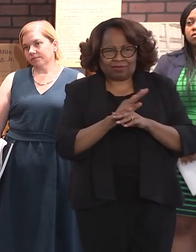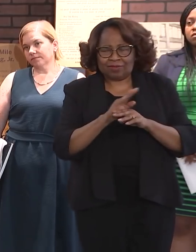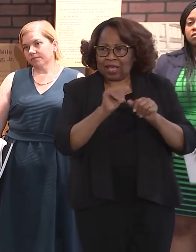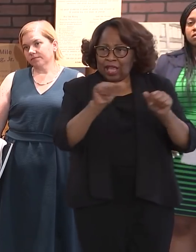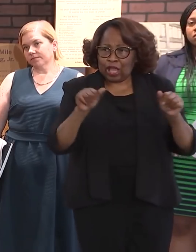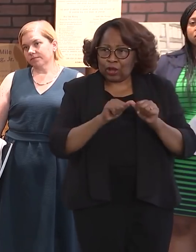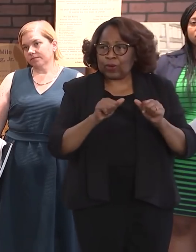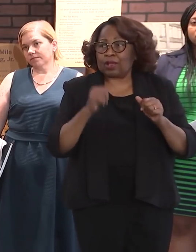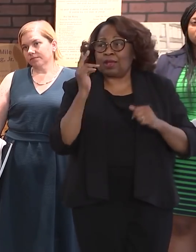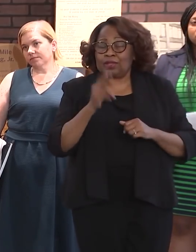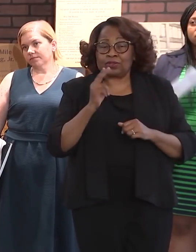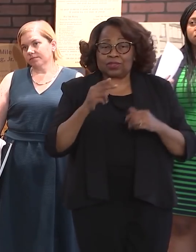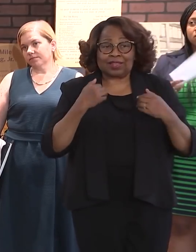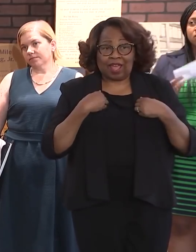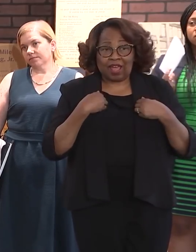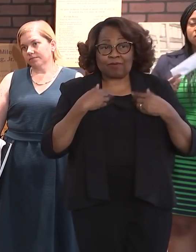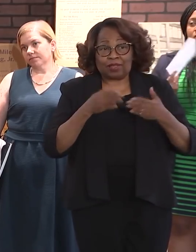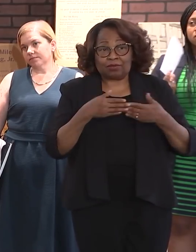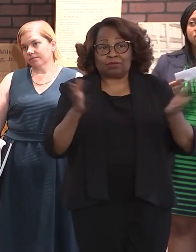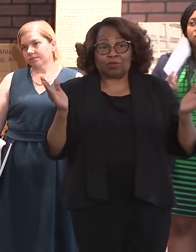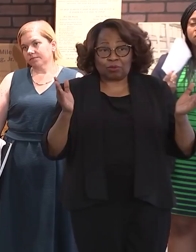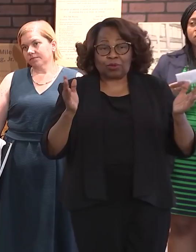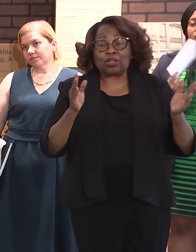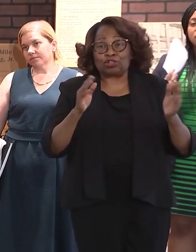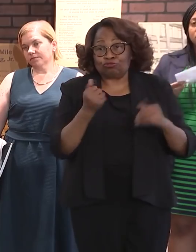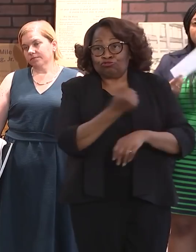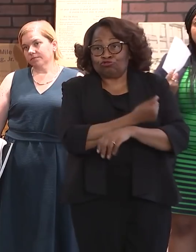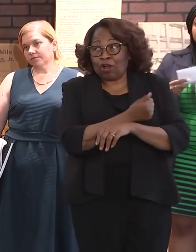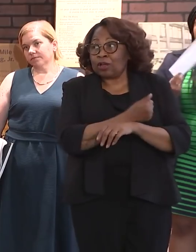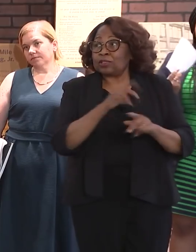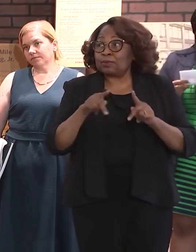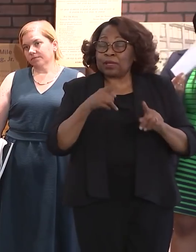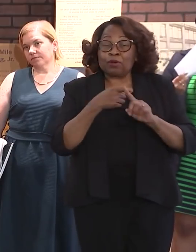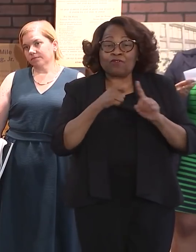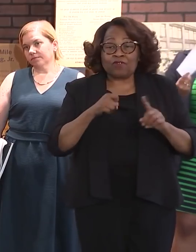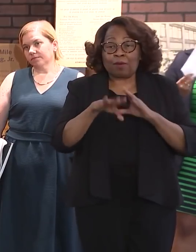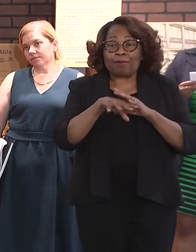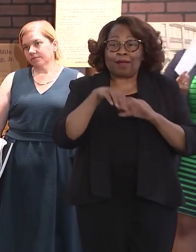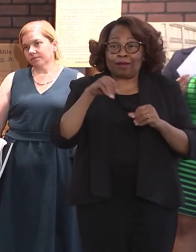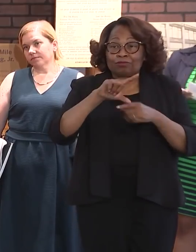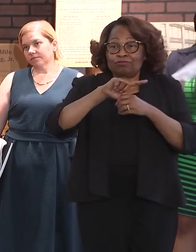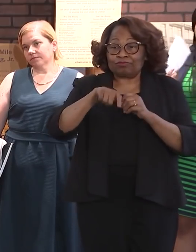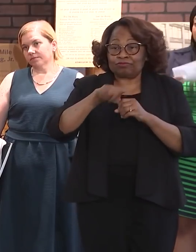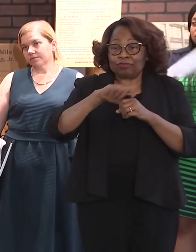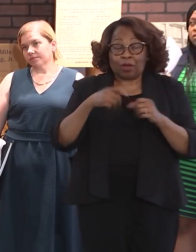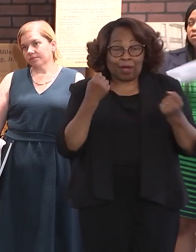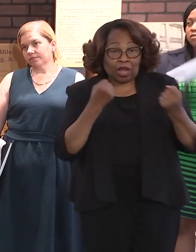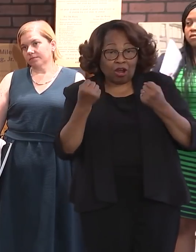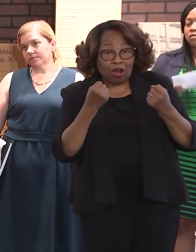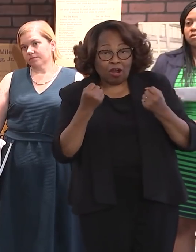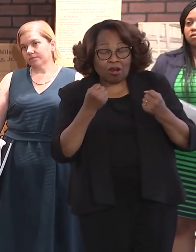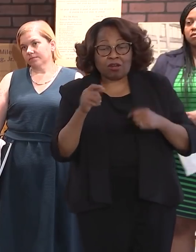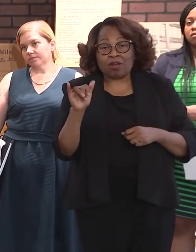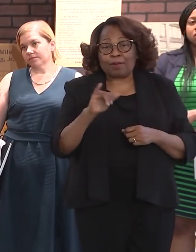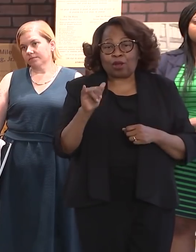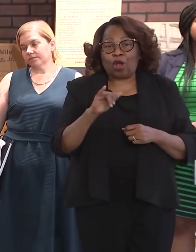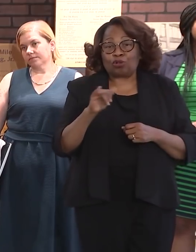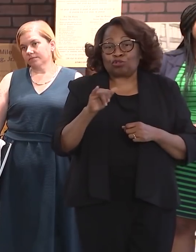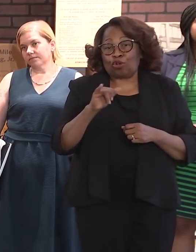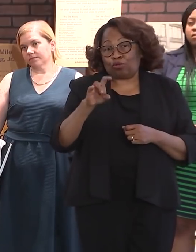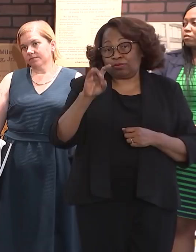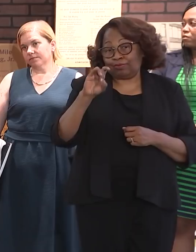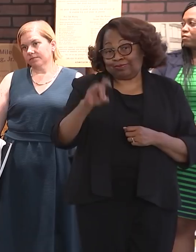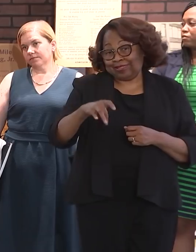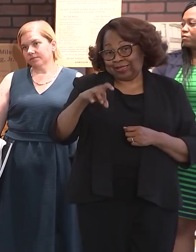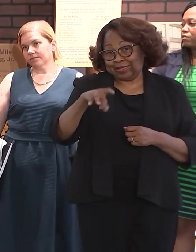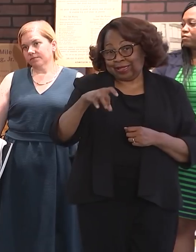been historically open-air drug markets. People coming from the suburbs, both by car but also by public transit,